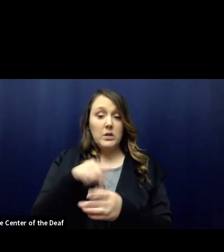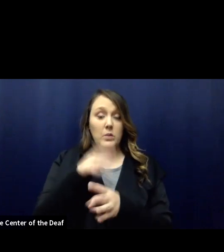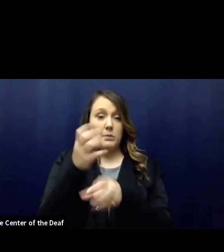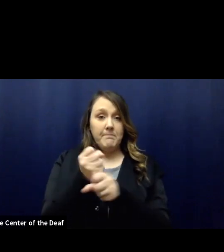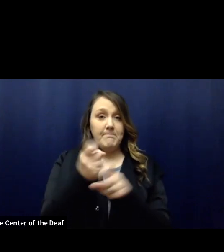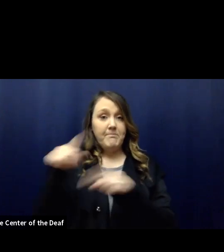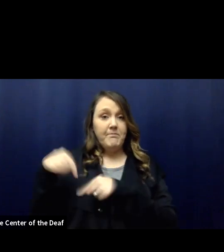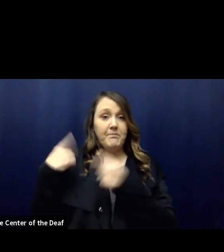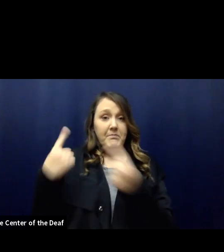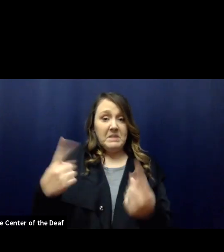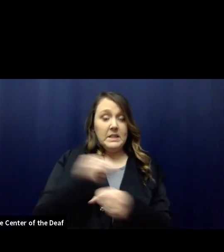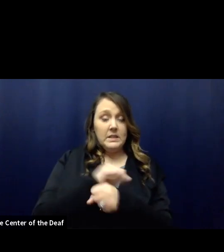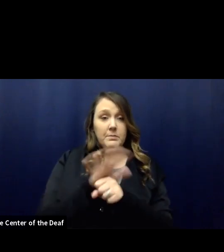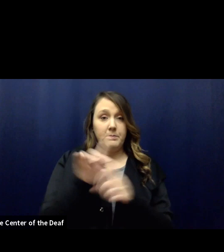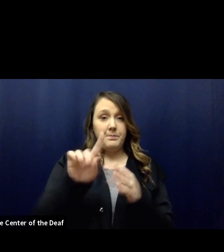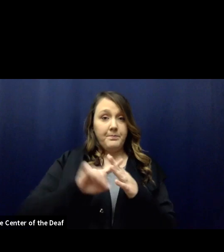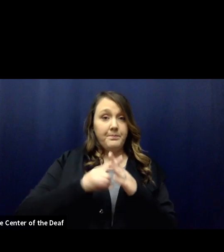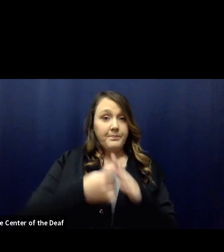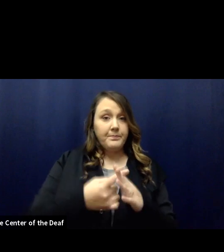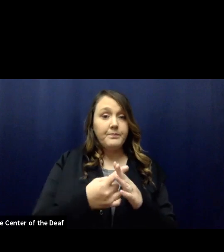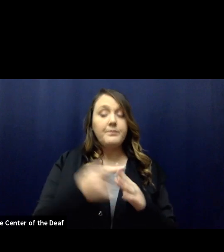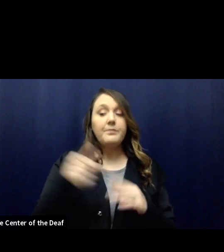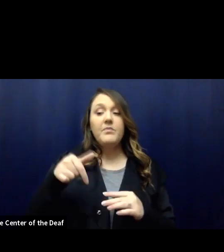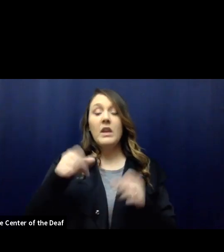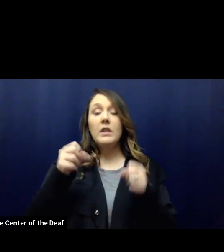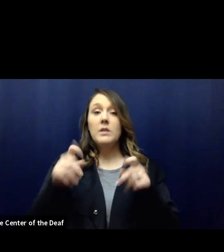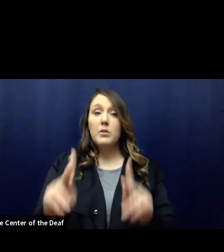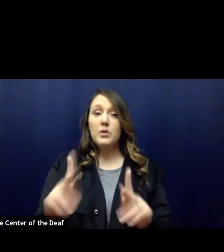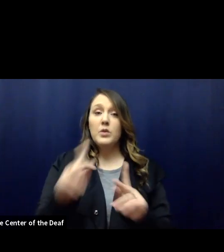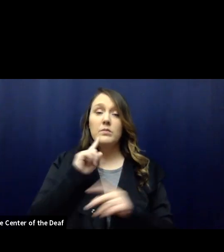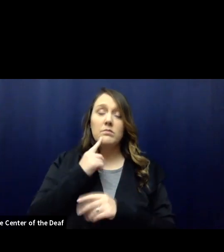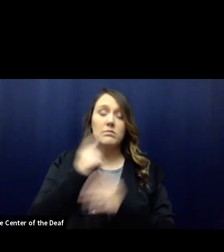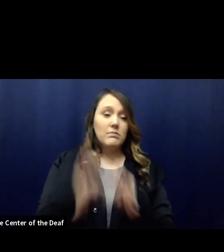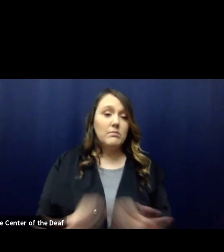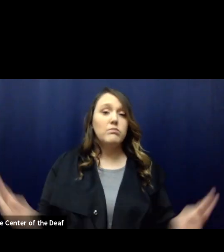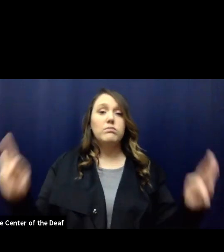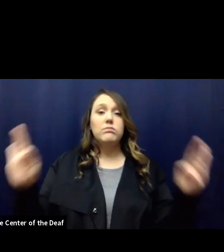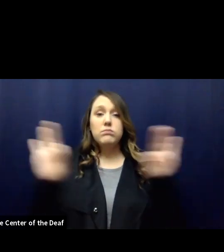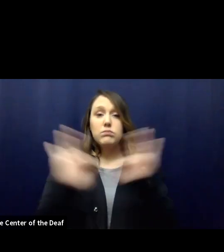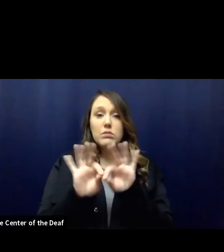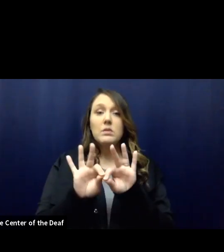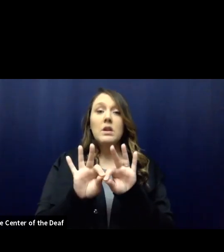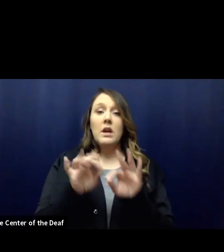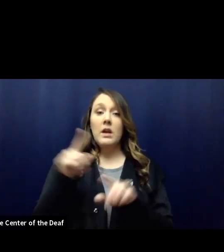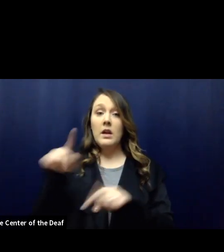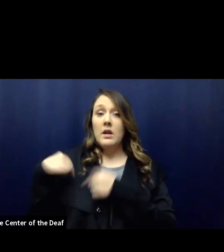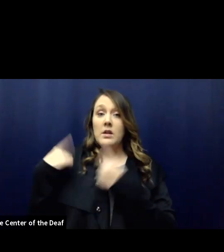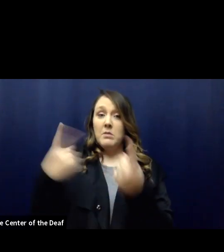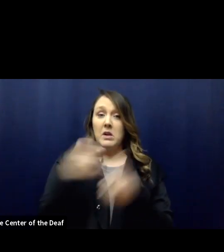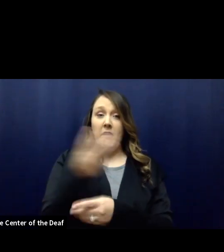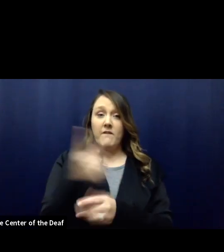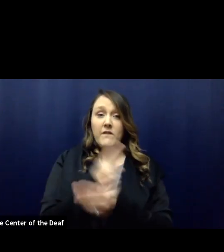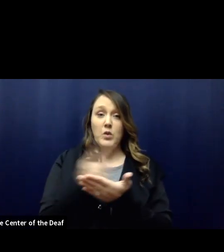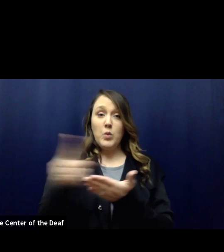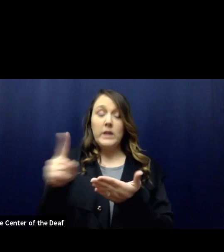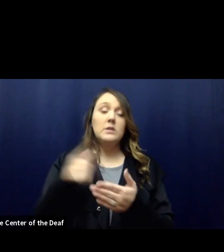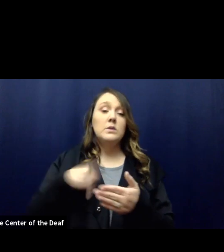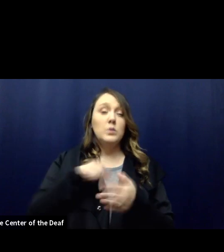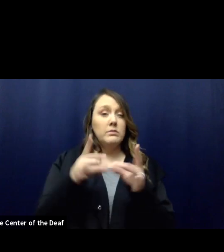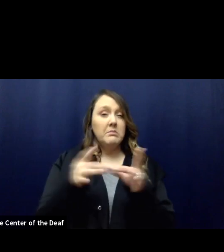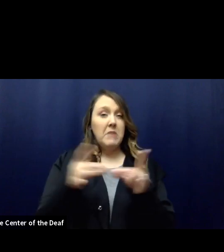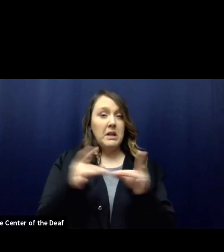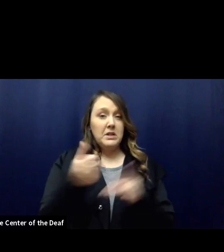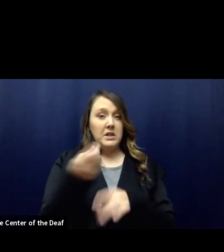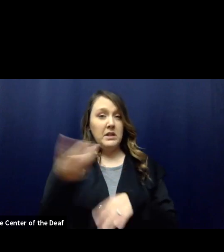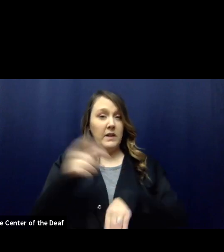began. This opportunity is extremely significant. Over the past few weeks, we have mentioned several times that our